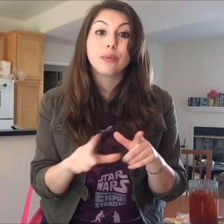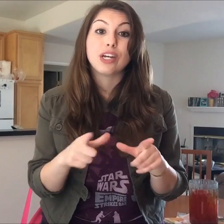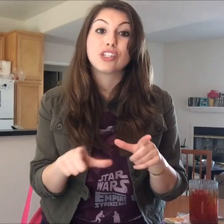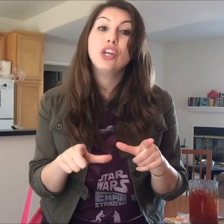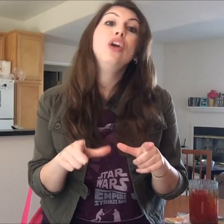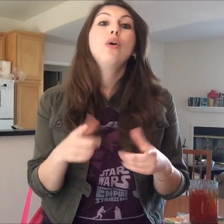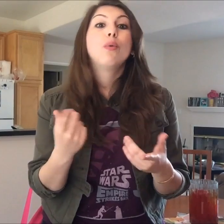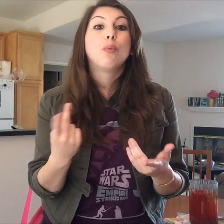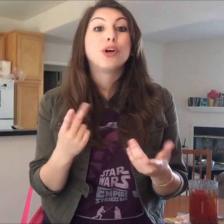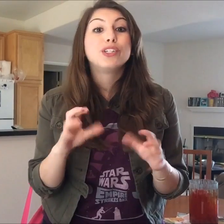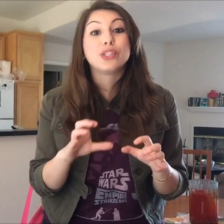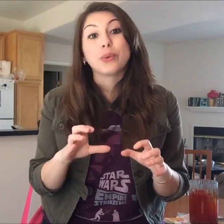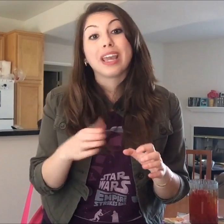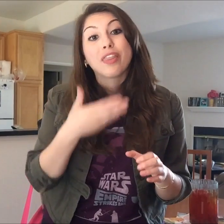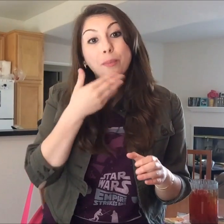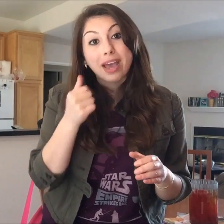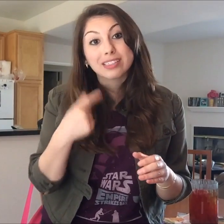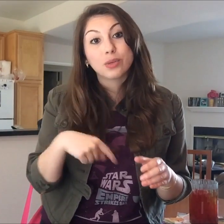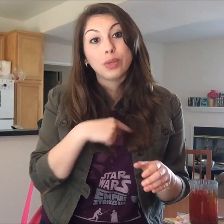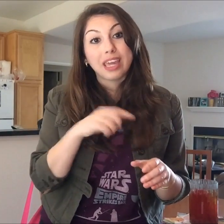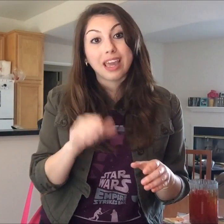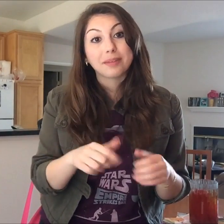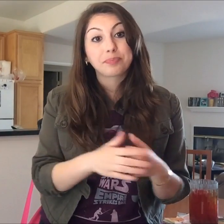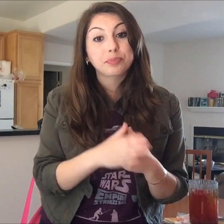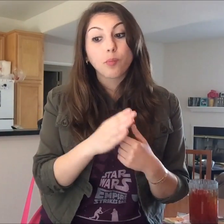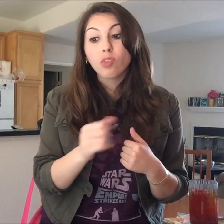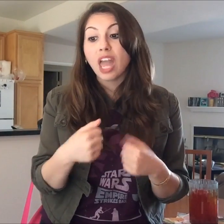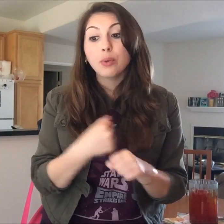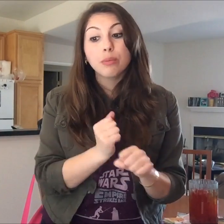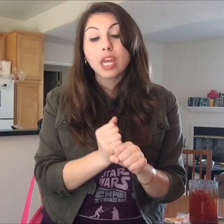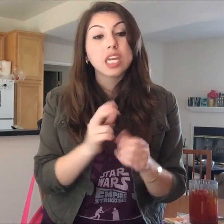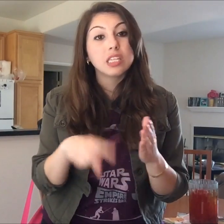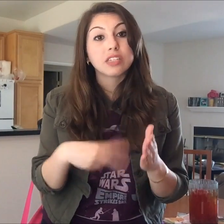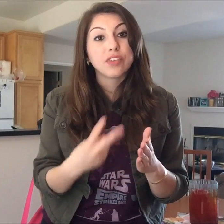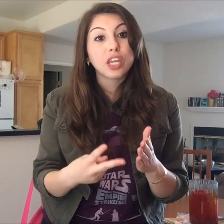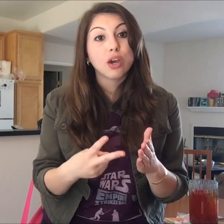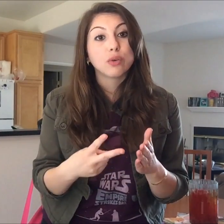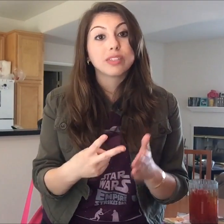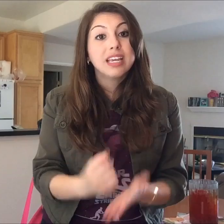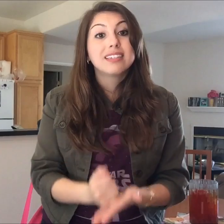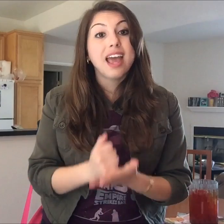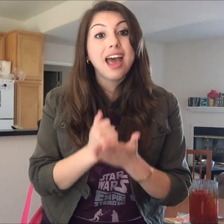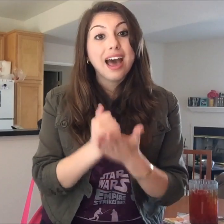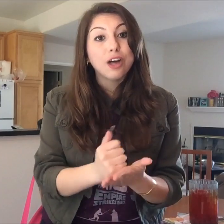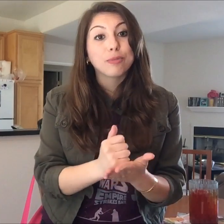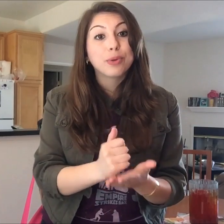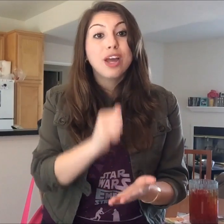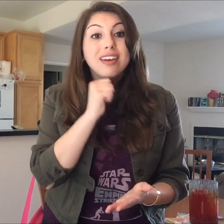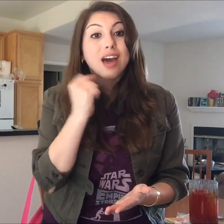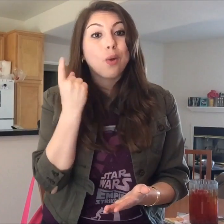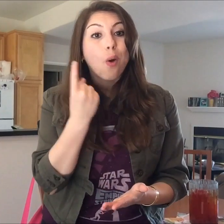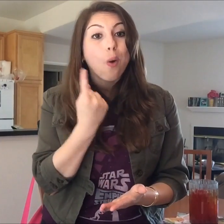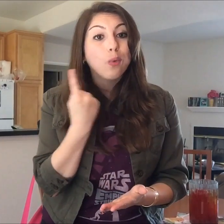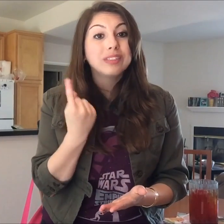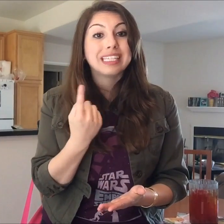language. We're doing the best we can. And we're making these videos to help not